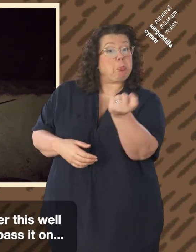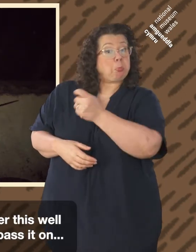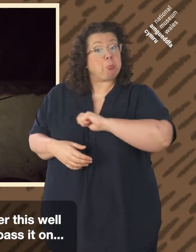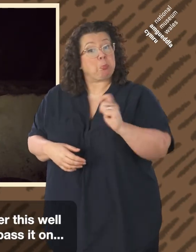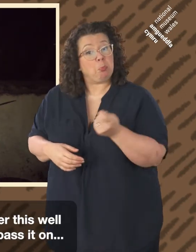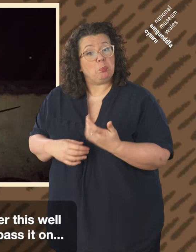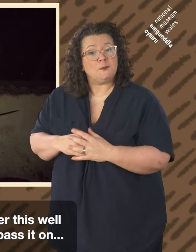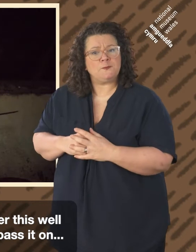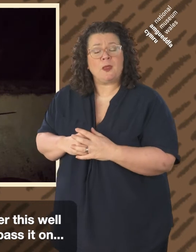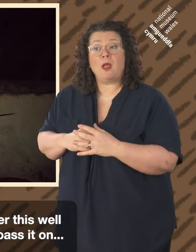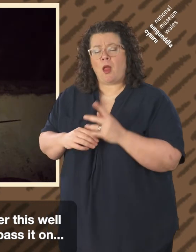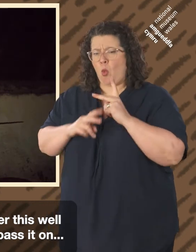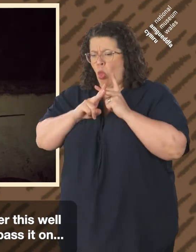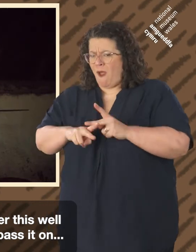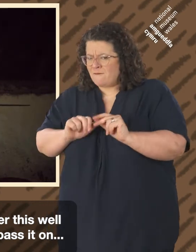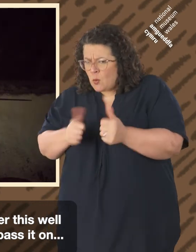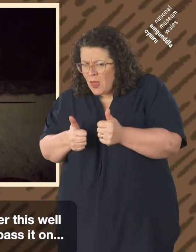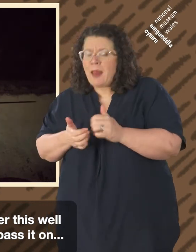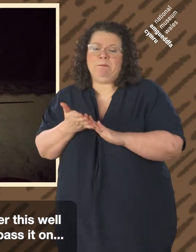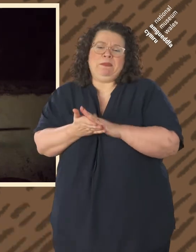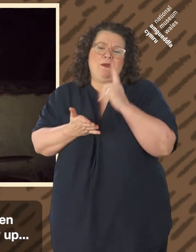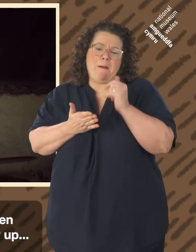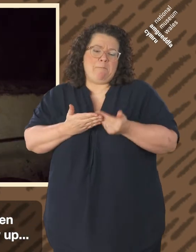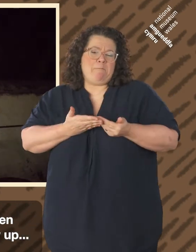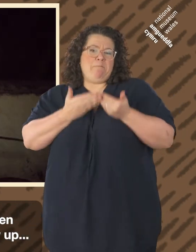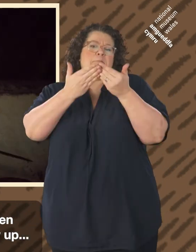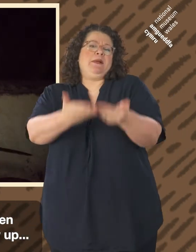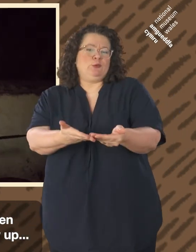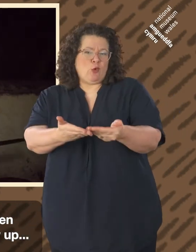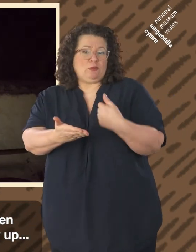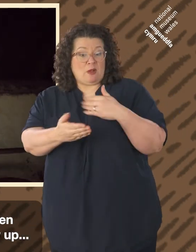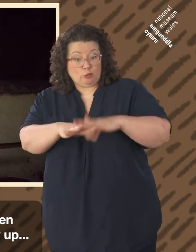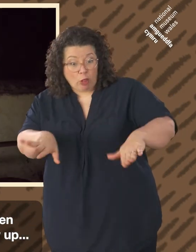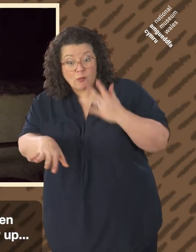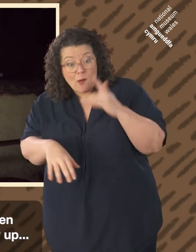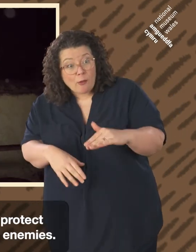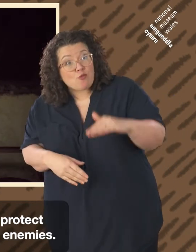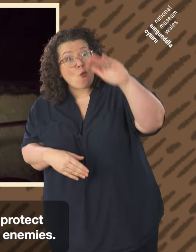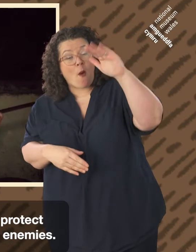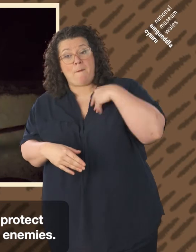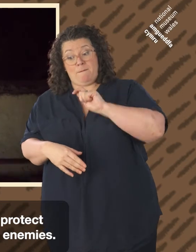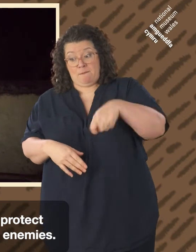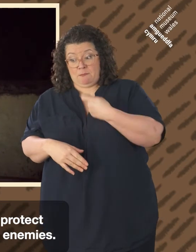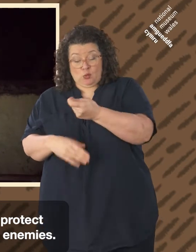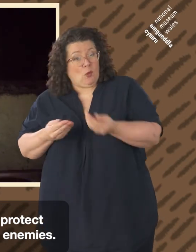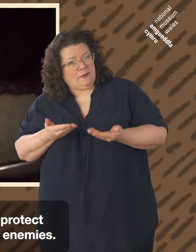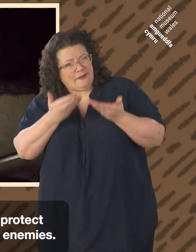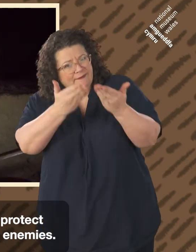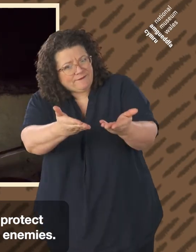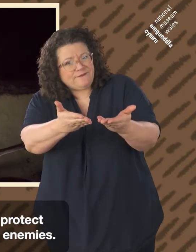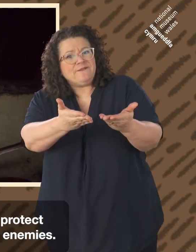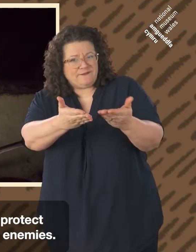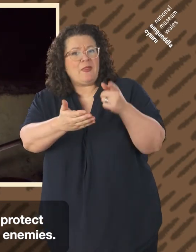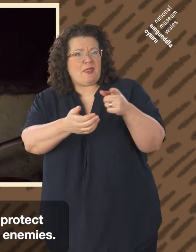Hopefully we'll look after this well enough to hand this, pass it on to my children when they grow up, and they have to